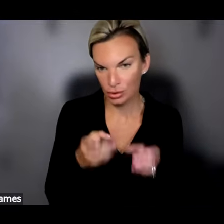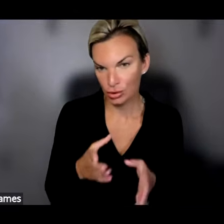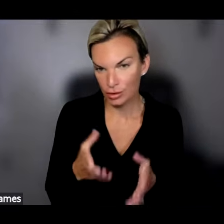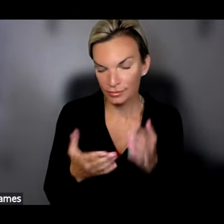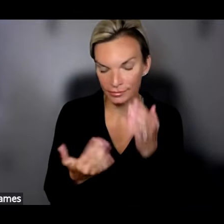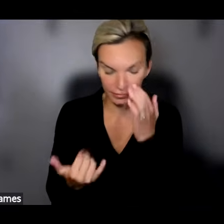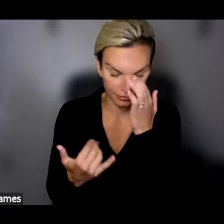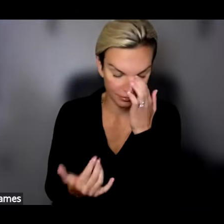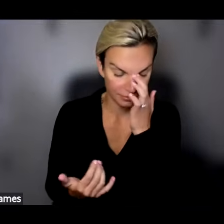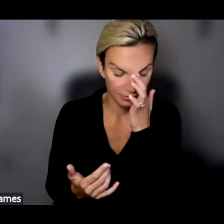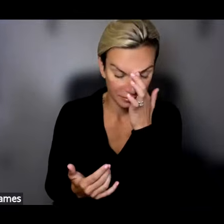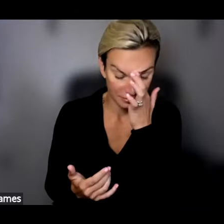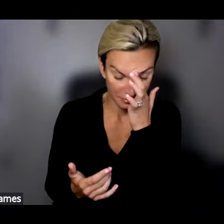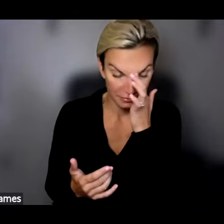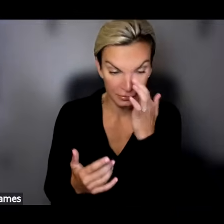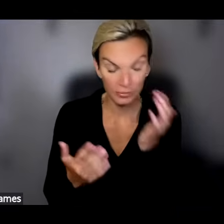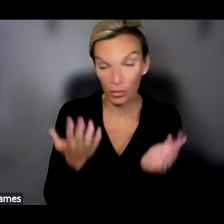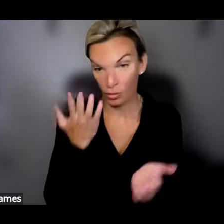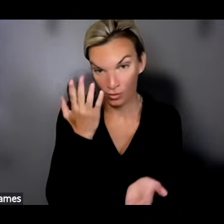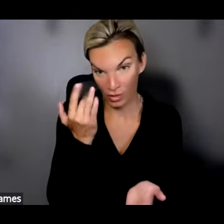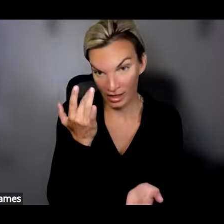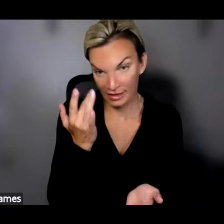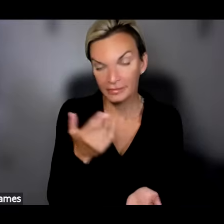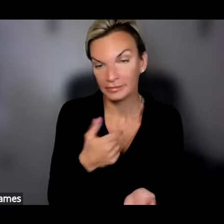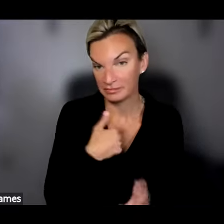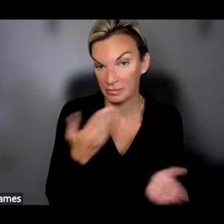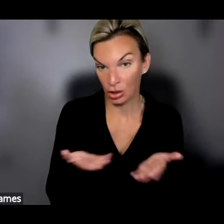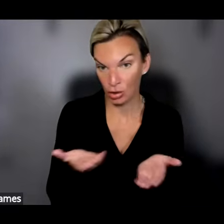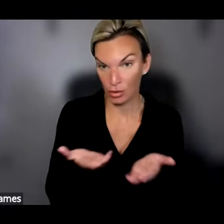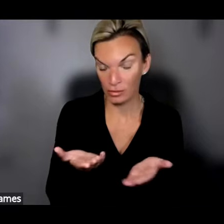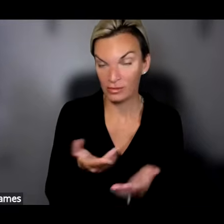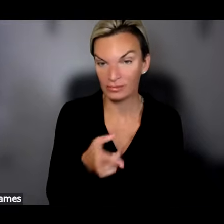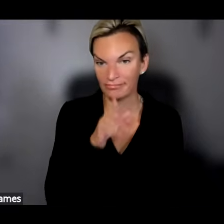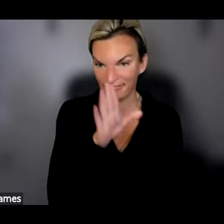I'm here because one, I was mentioned in two of the three